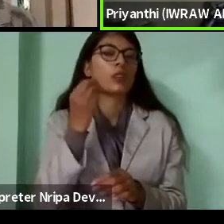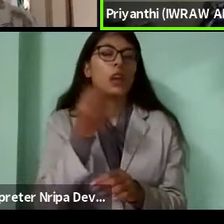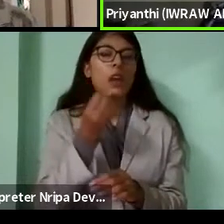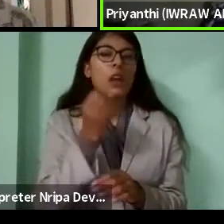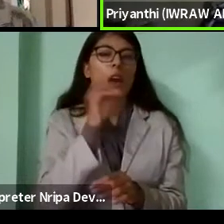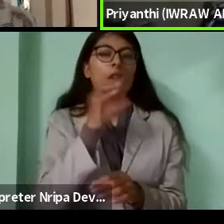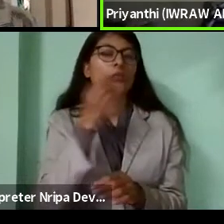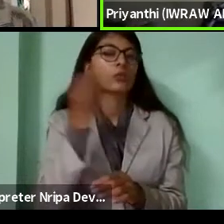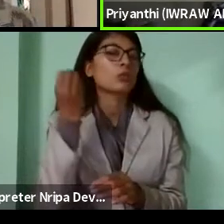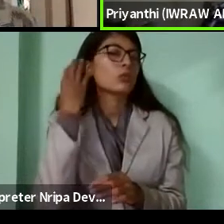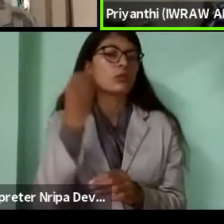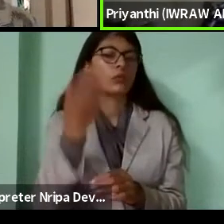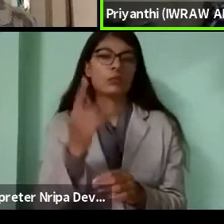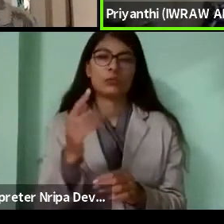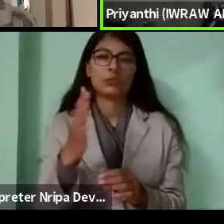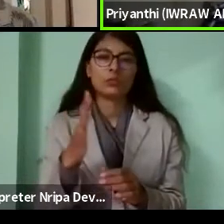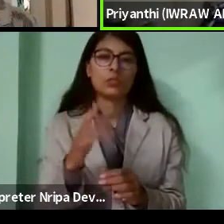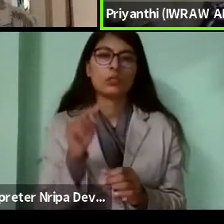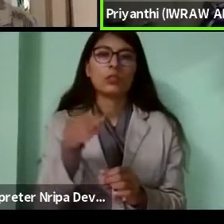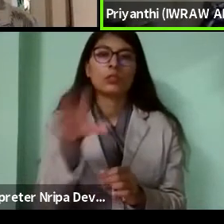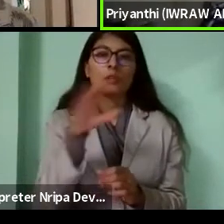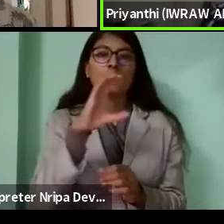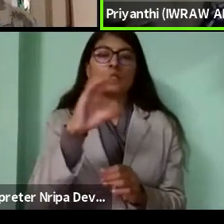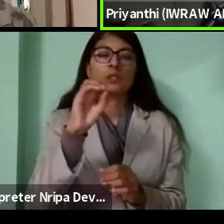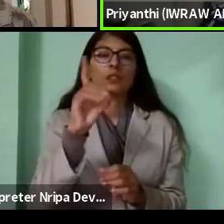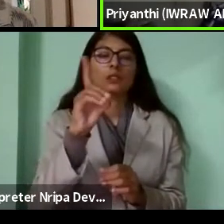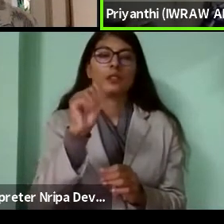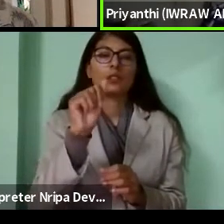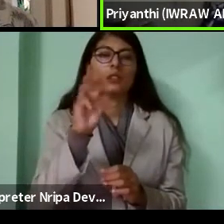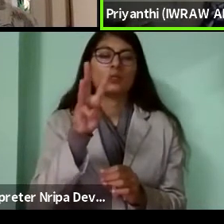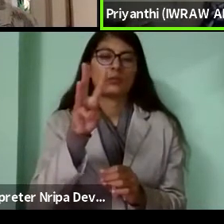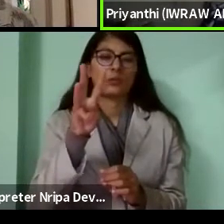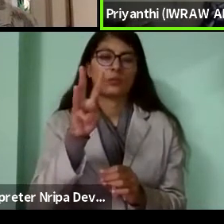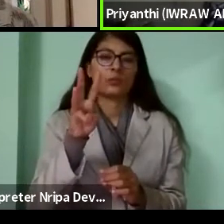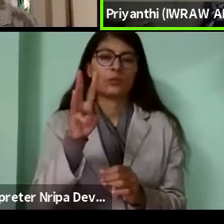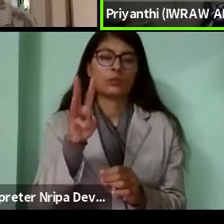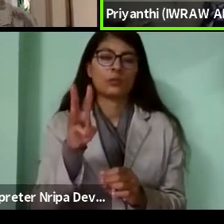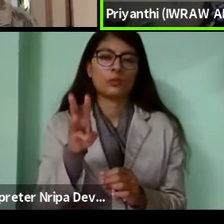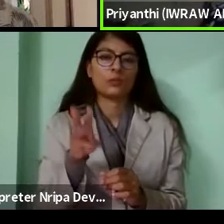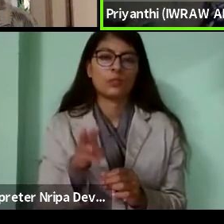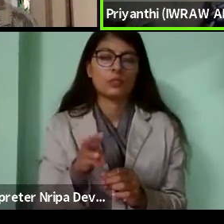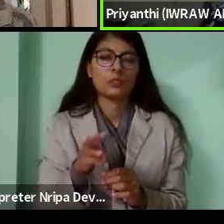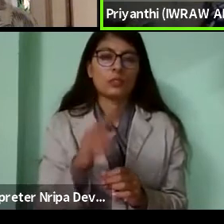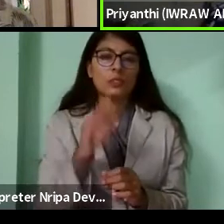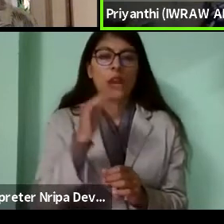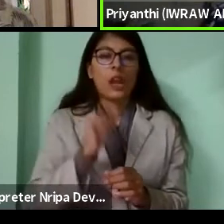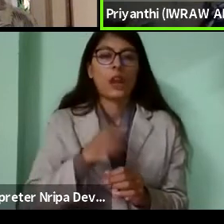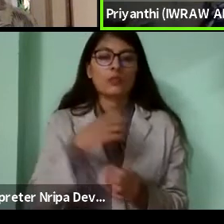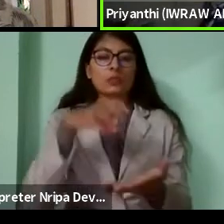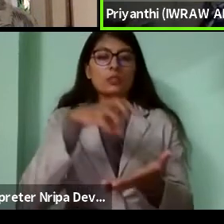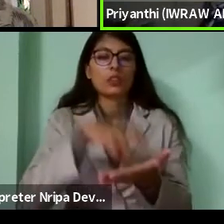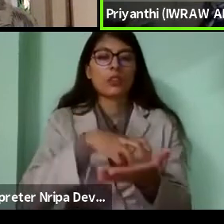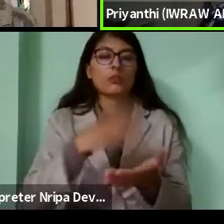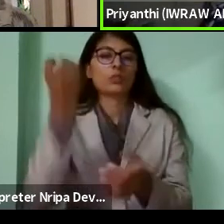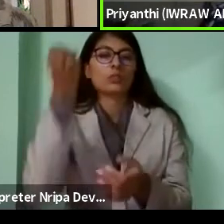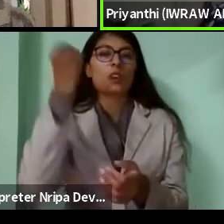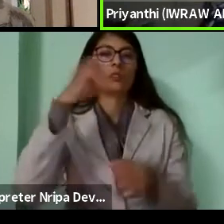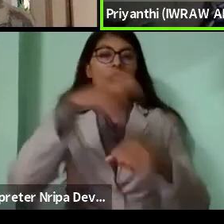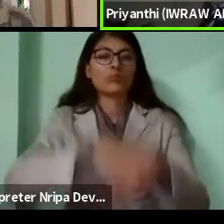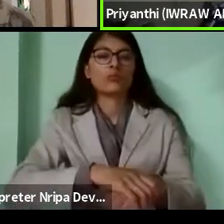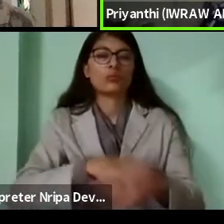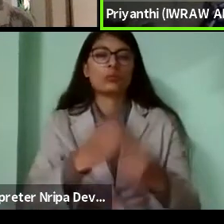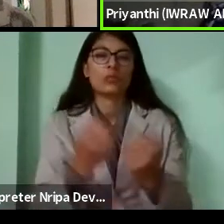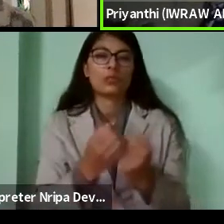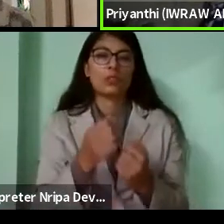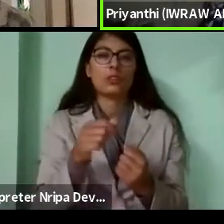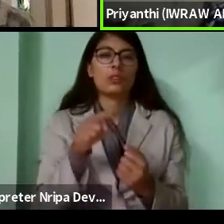now increasingly seeing CEDAW as a space to claim their rights when they are being constrained in